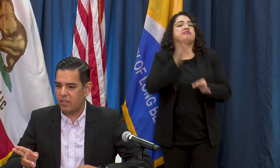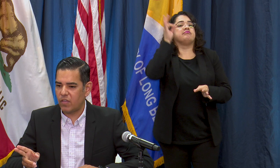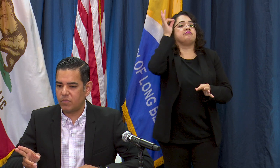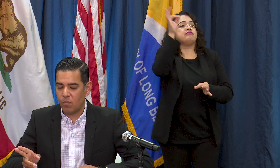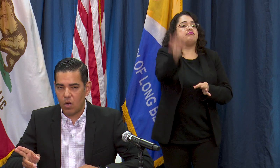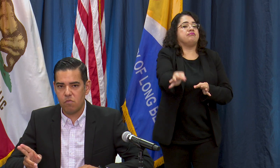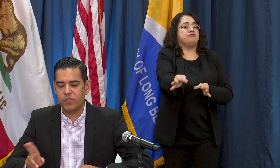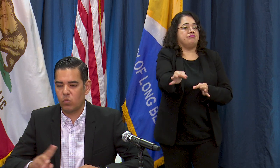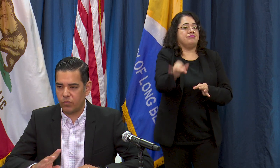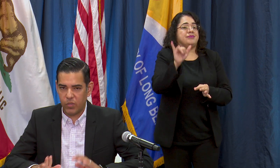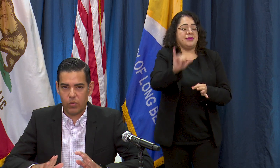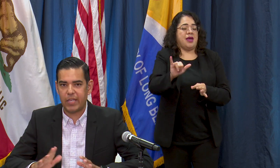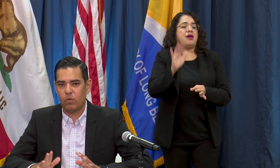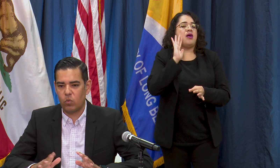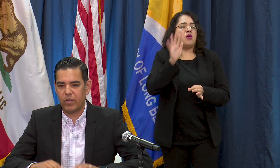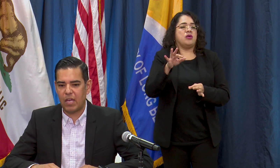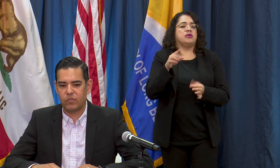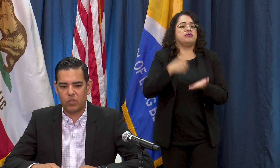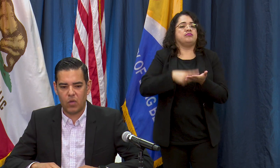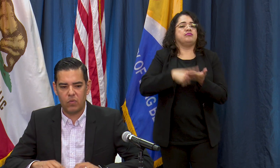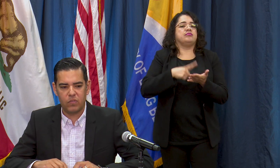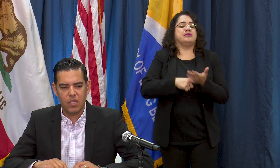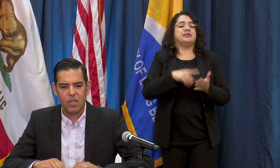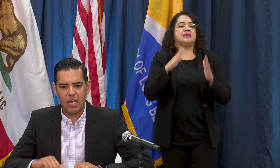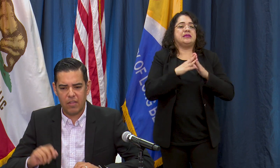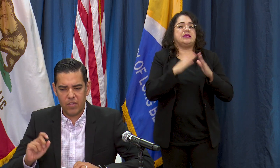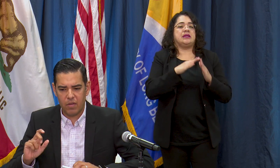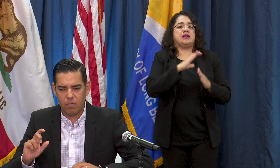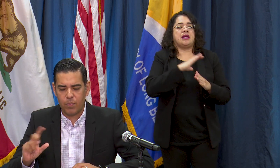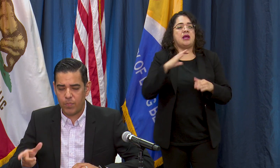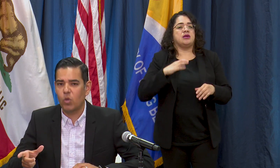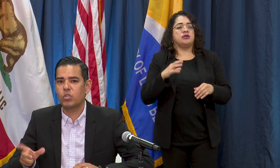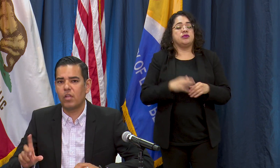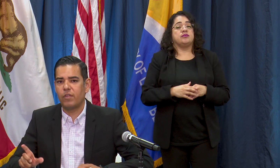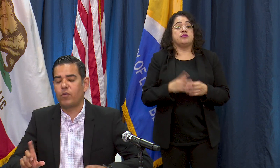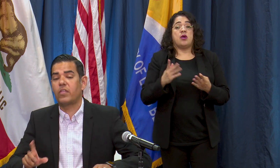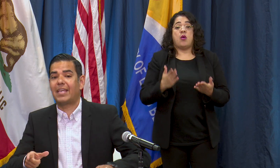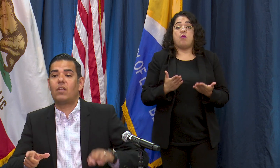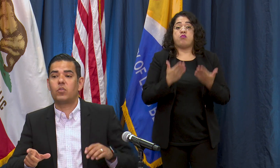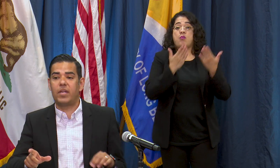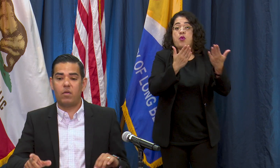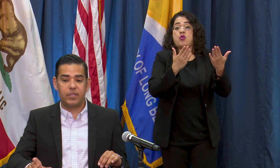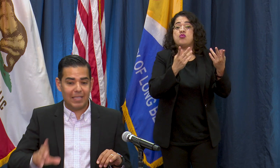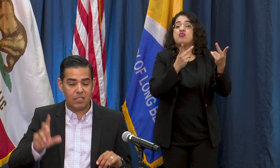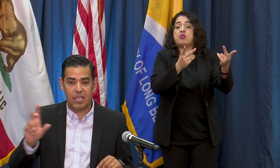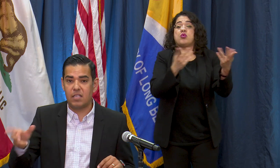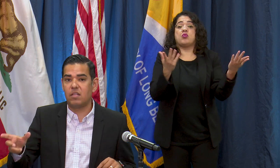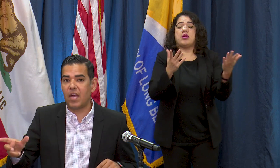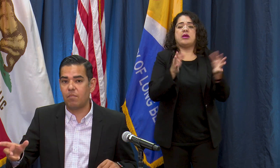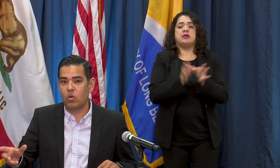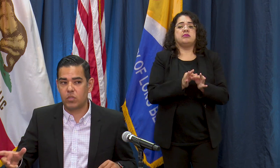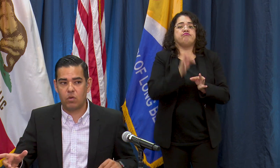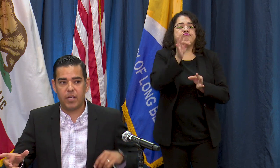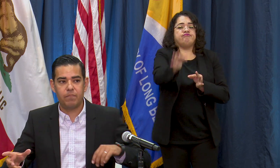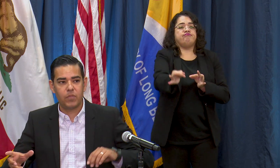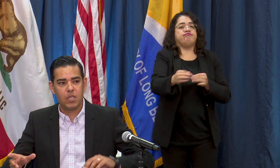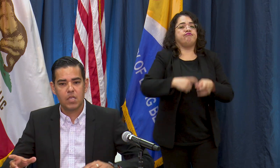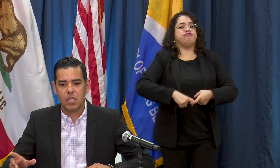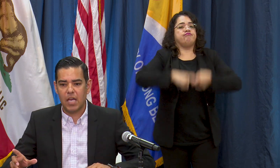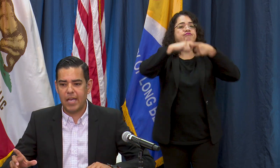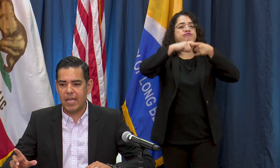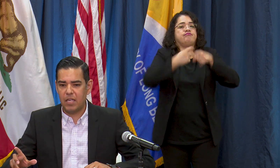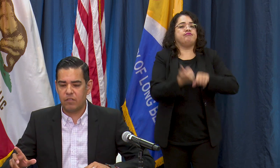so that is up tomorrow. And so we'll see where the council goes. The proposal in front of the council right now is to extend that